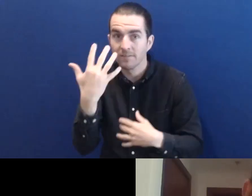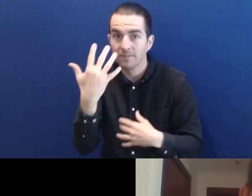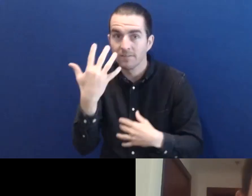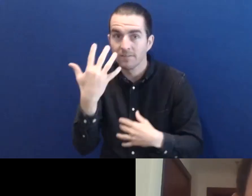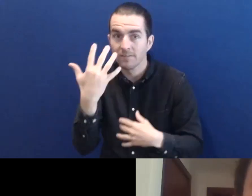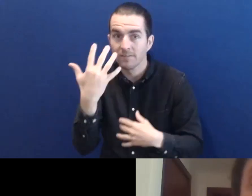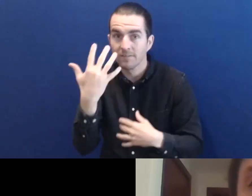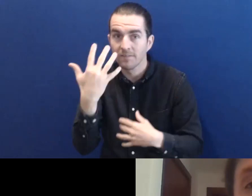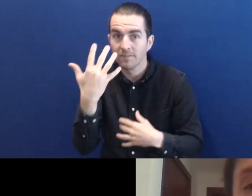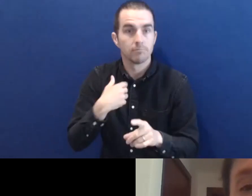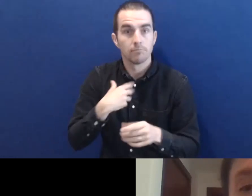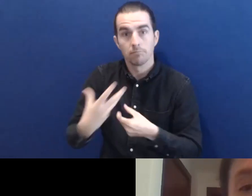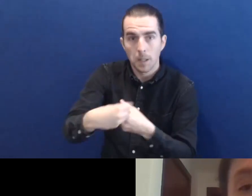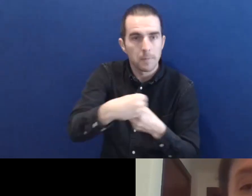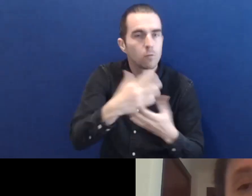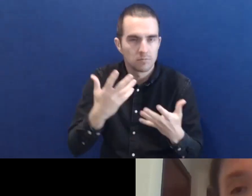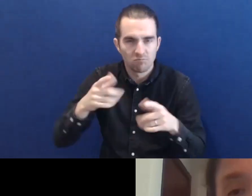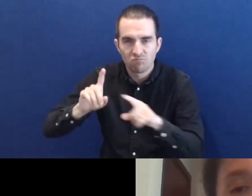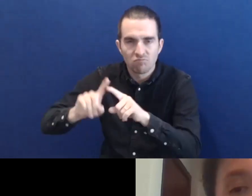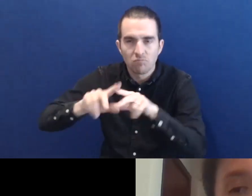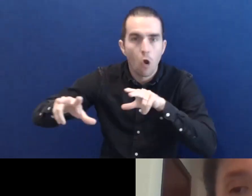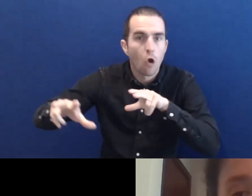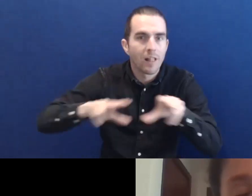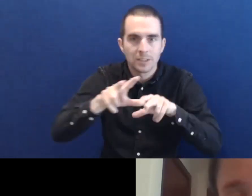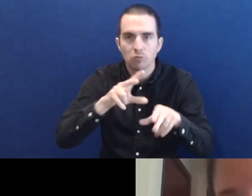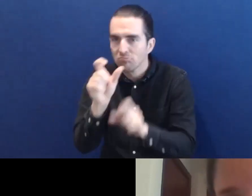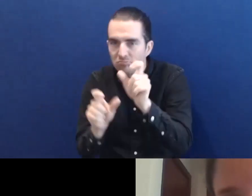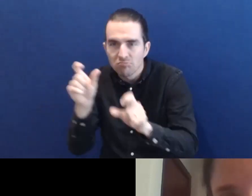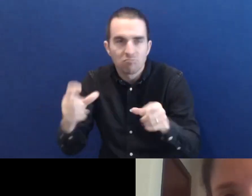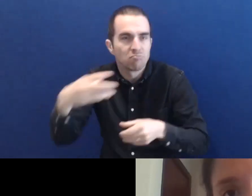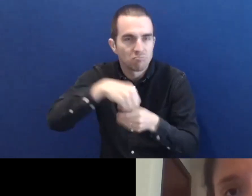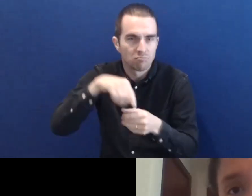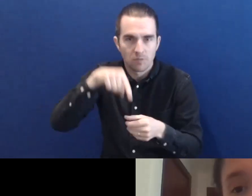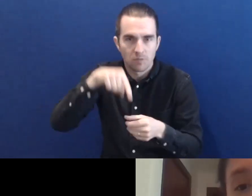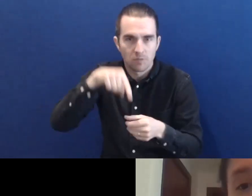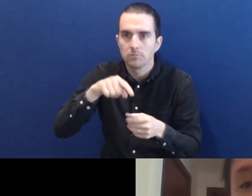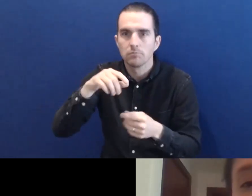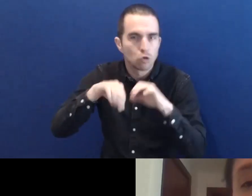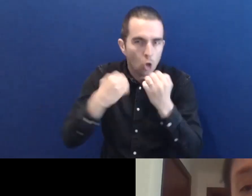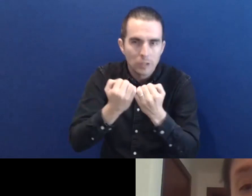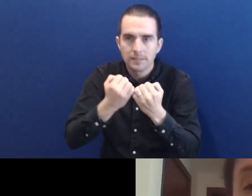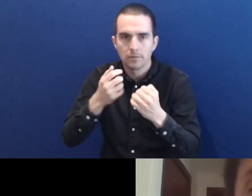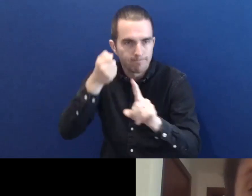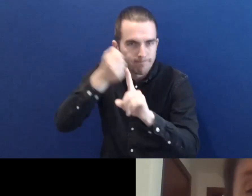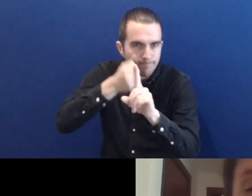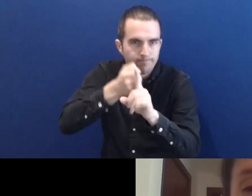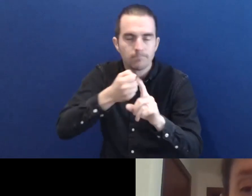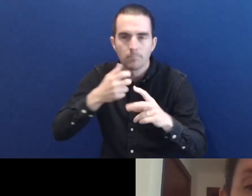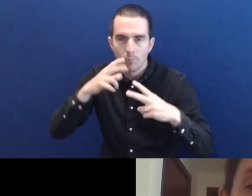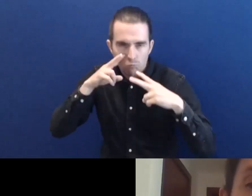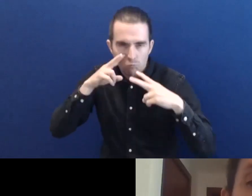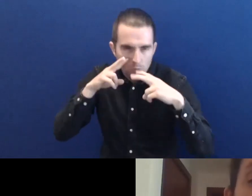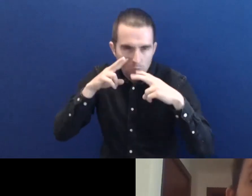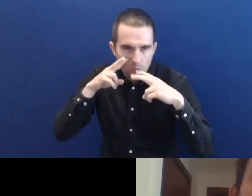space for civil society, we produce research on the trends and developments affecting civic space. So our key program for this is